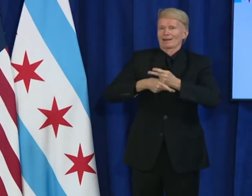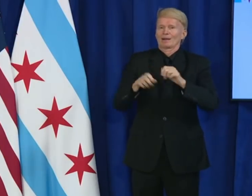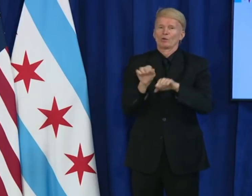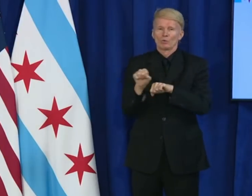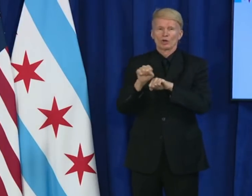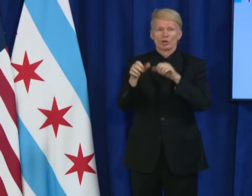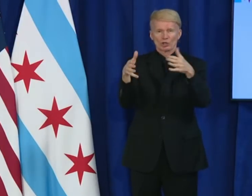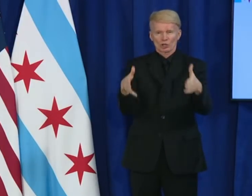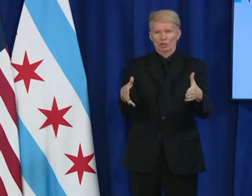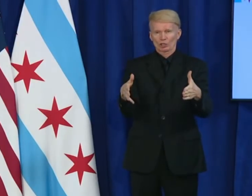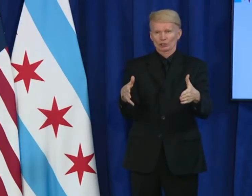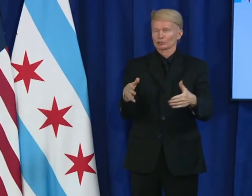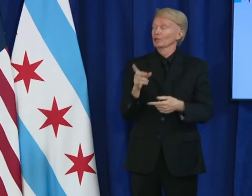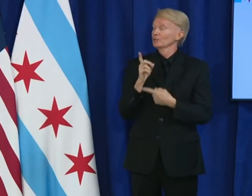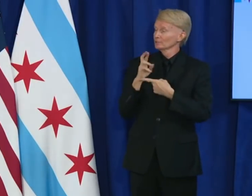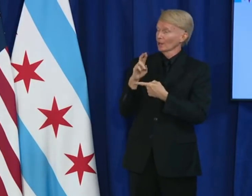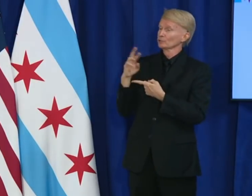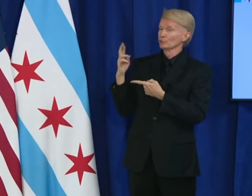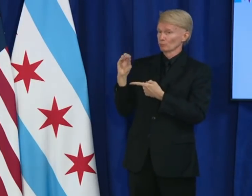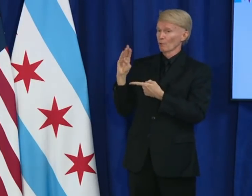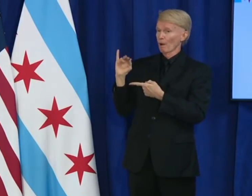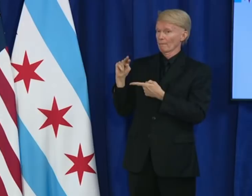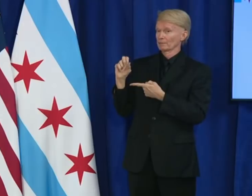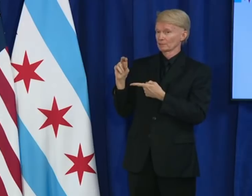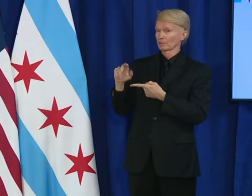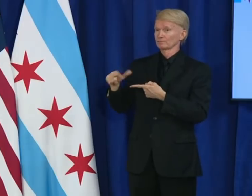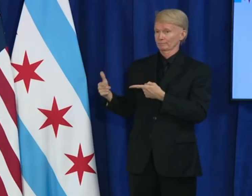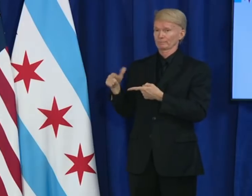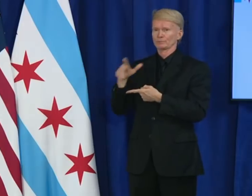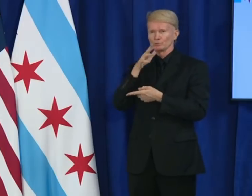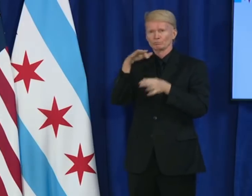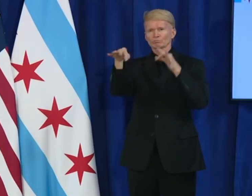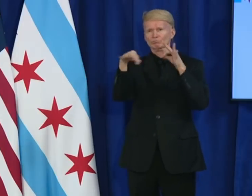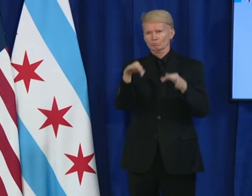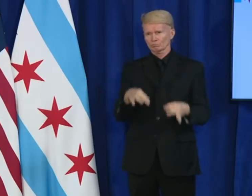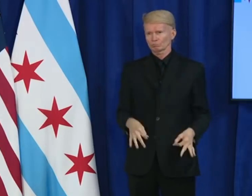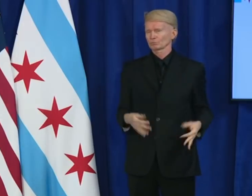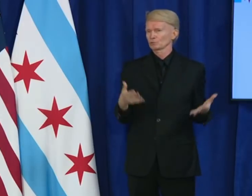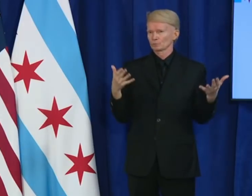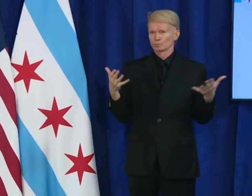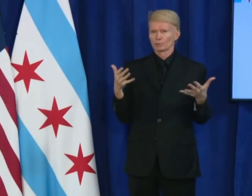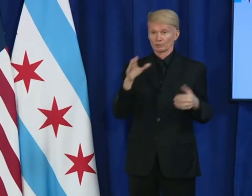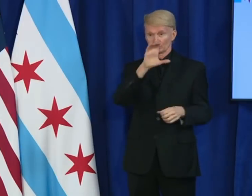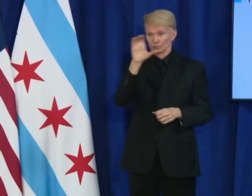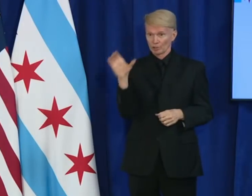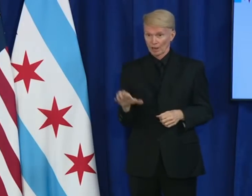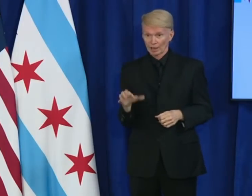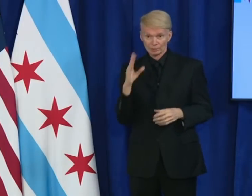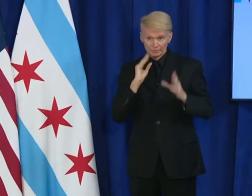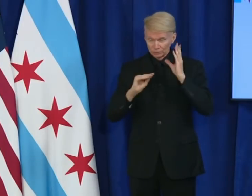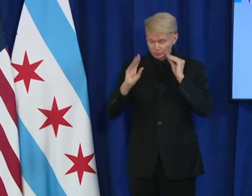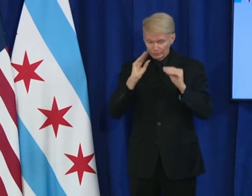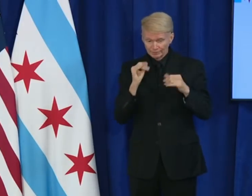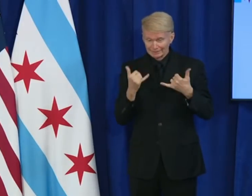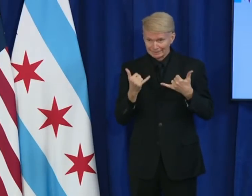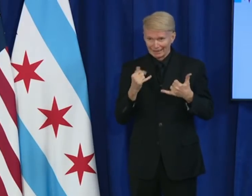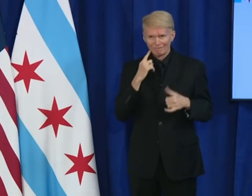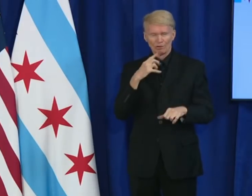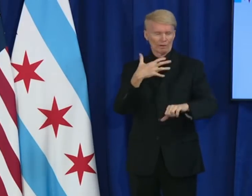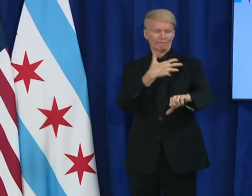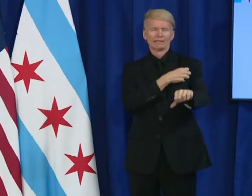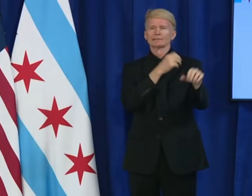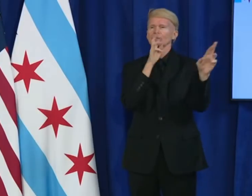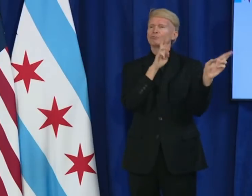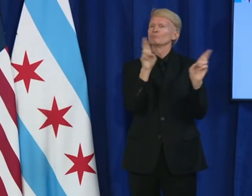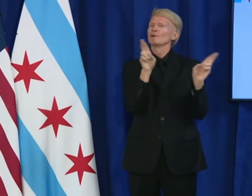knows all of the details about all of the work that we've been doing here in Chicago for vaccine